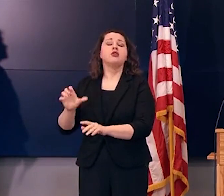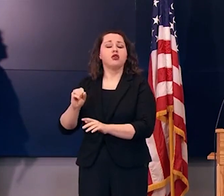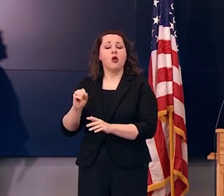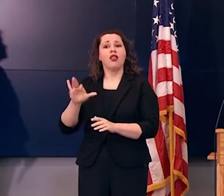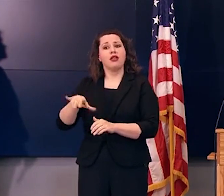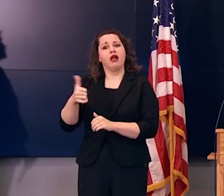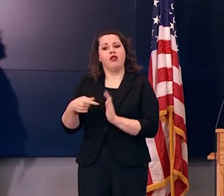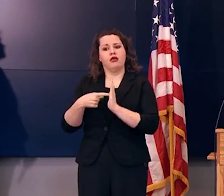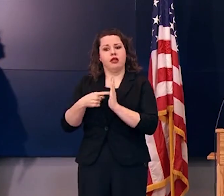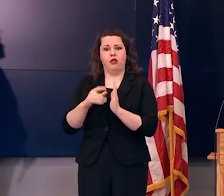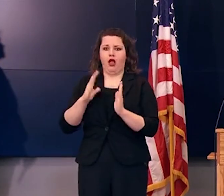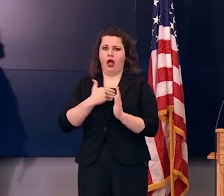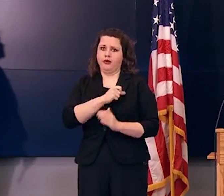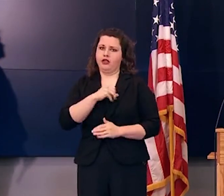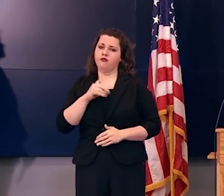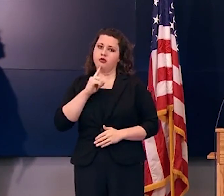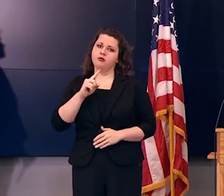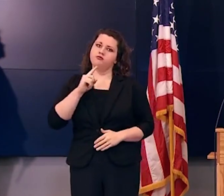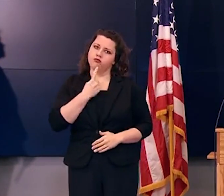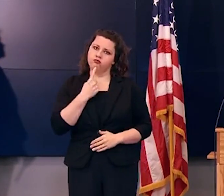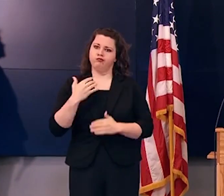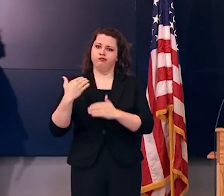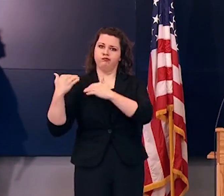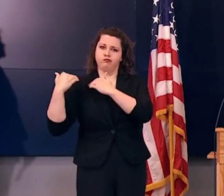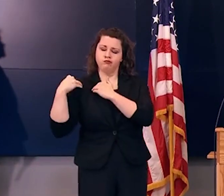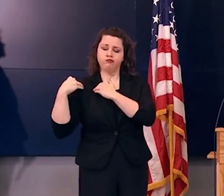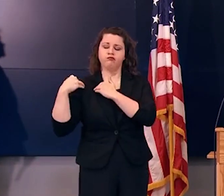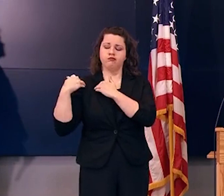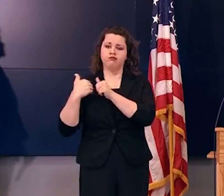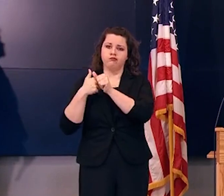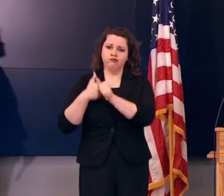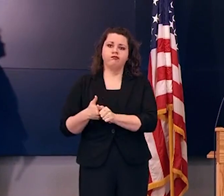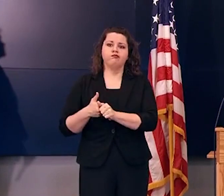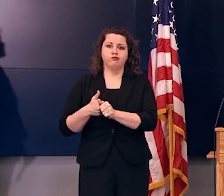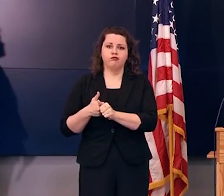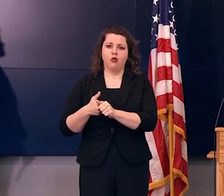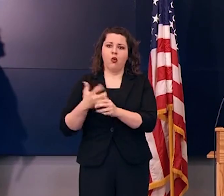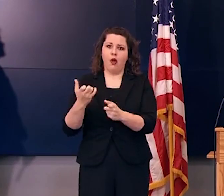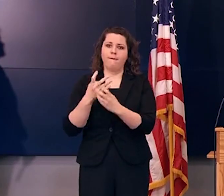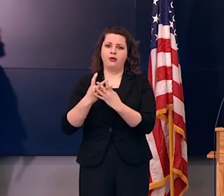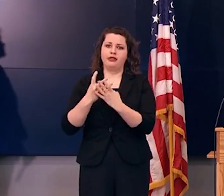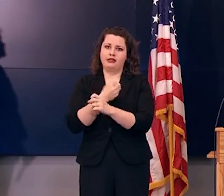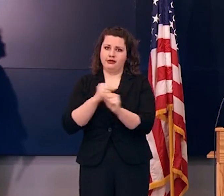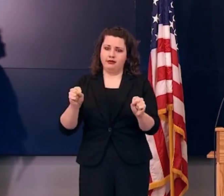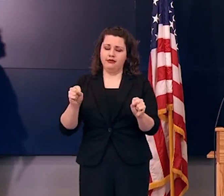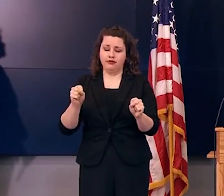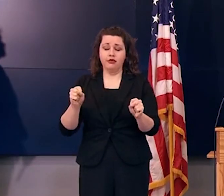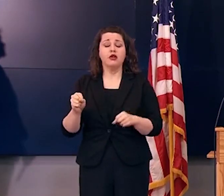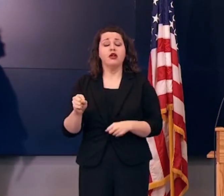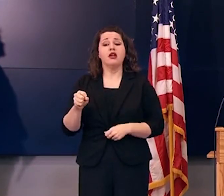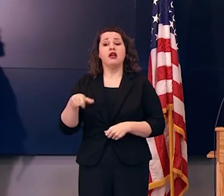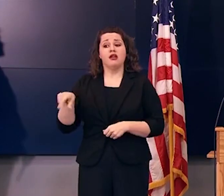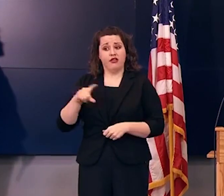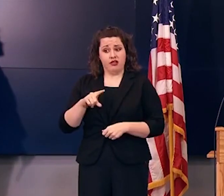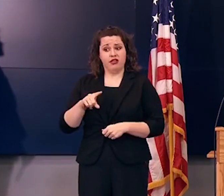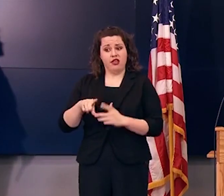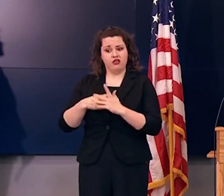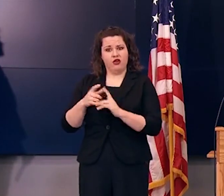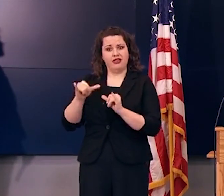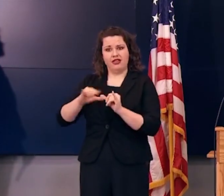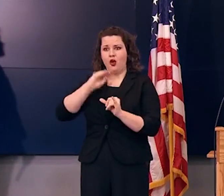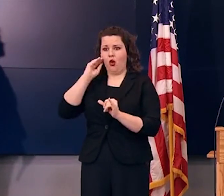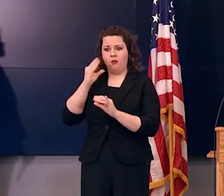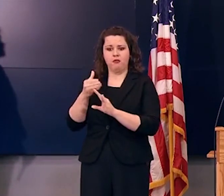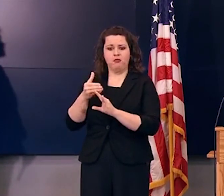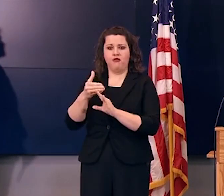of how serious our staff take their responsibility of keeping our prisons safe. Because they started staying home before